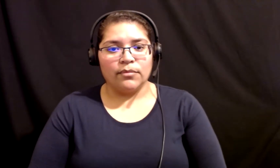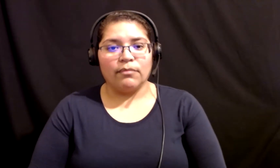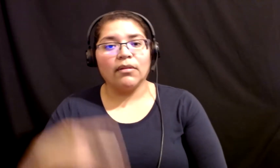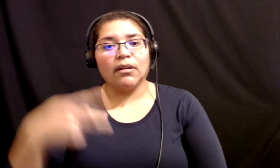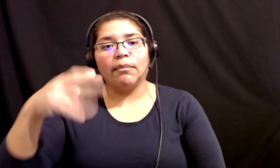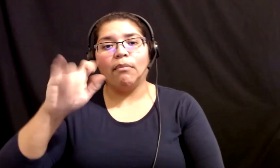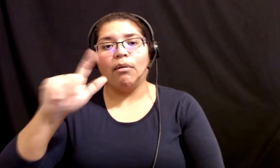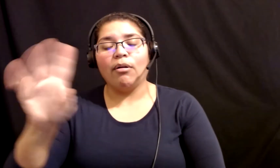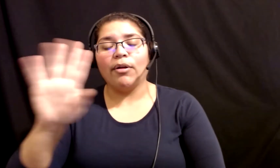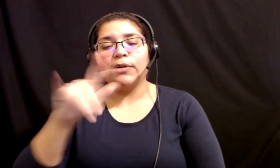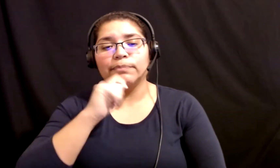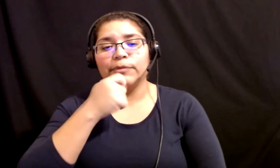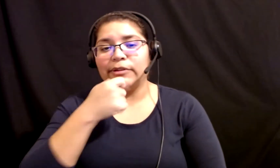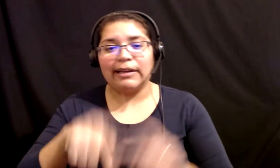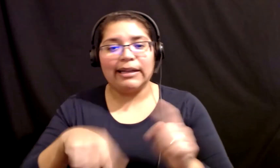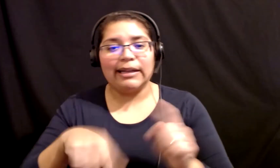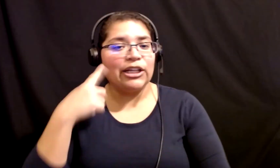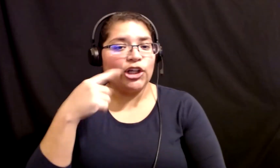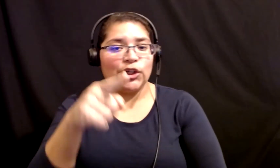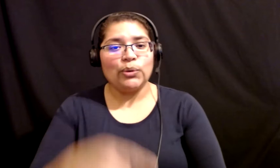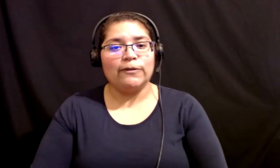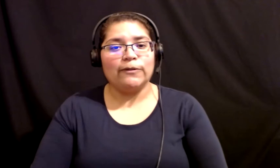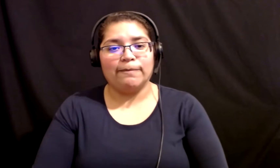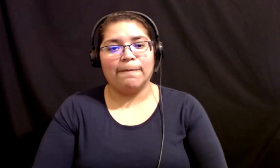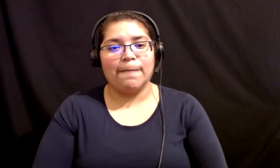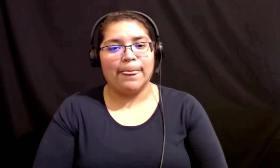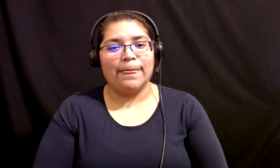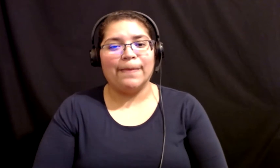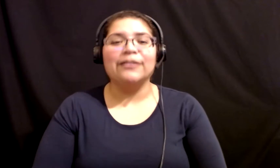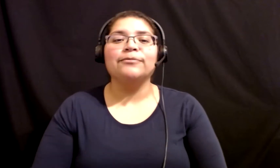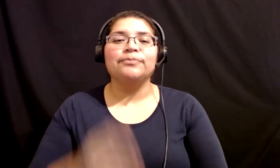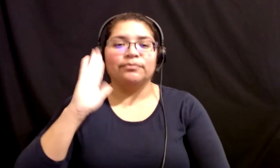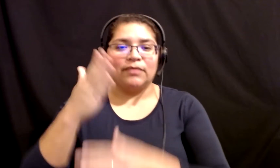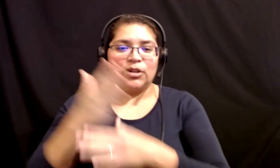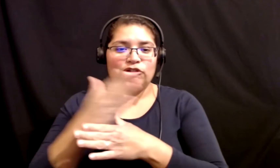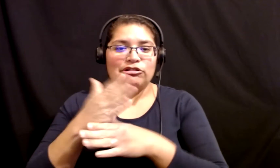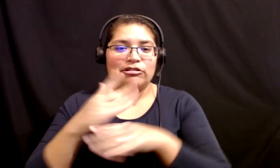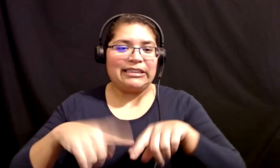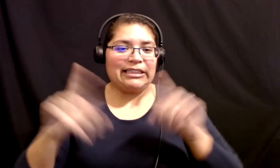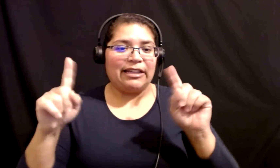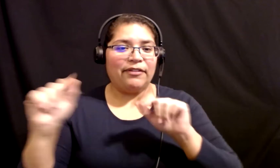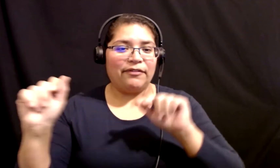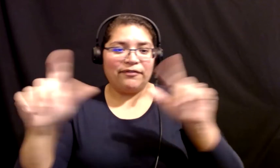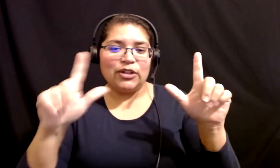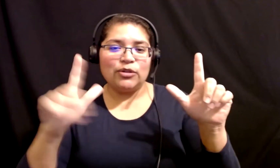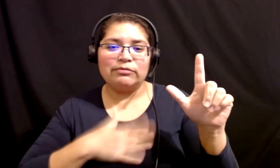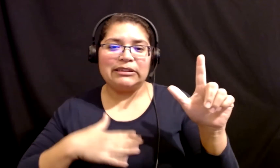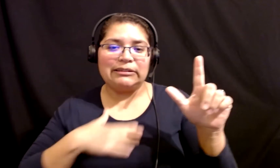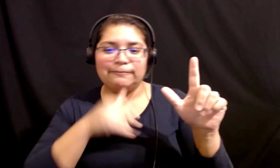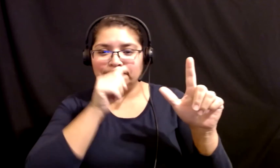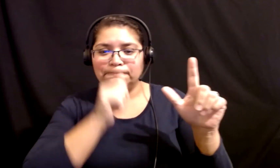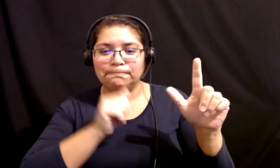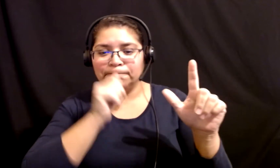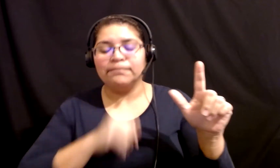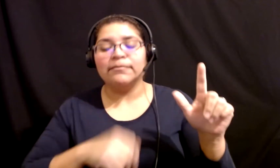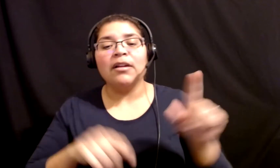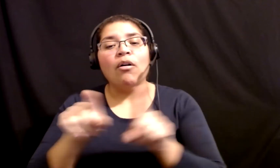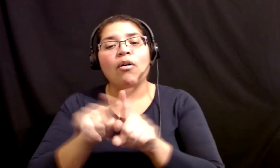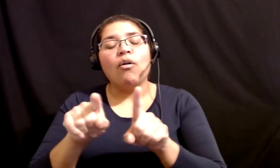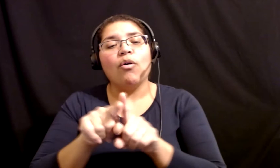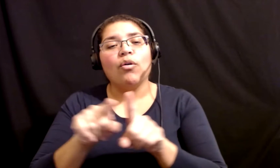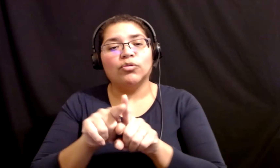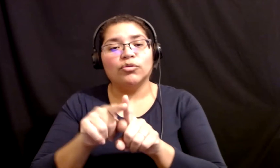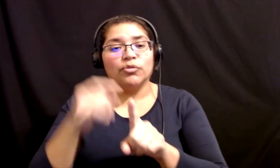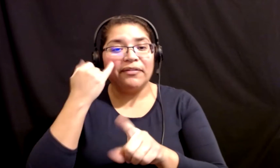Paul, you're muted, so we can't hear you right now. I'm going to share a different view, so bear with me. Also wanted to confirm if